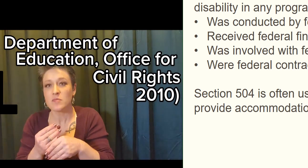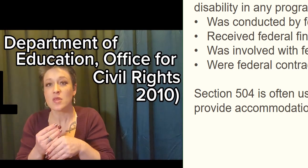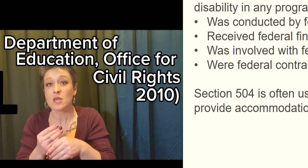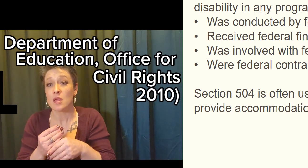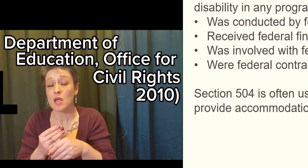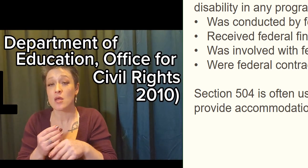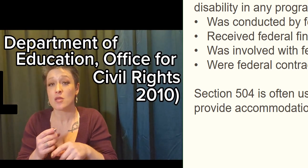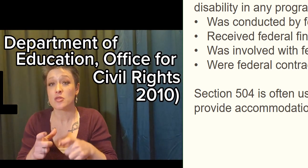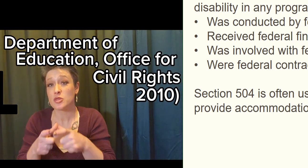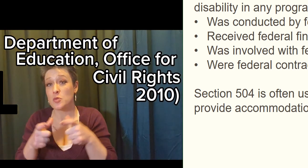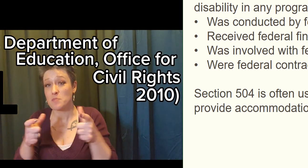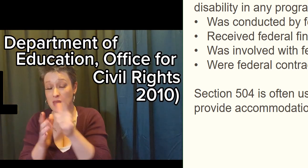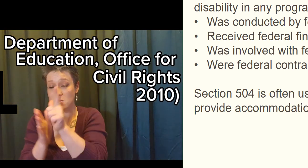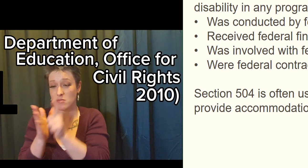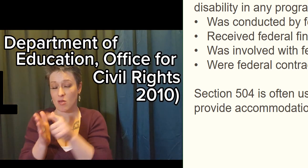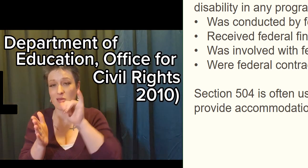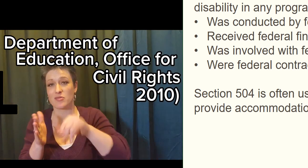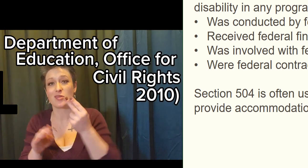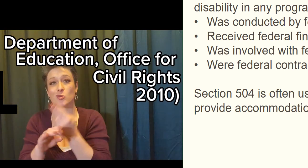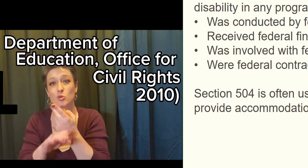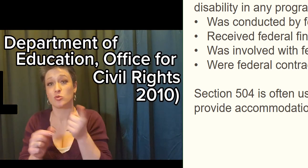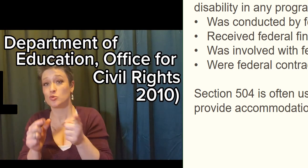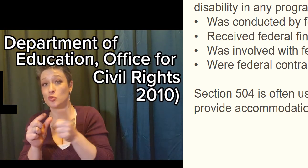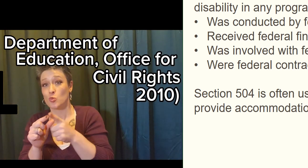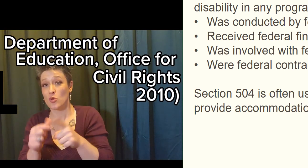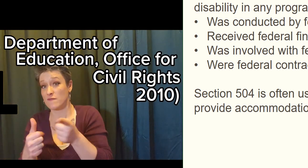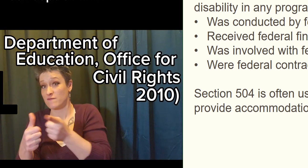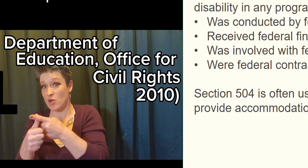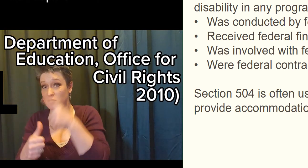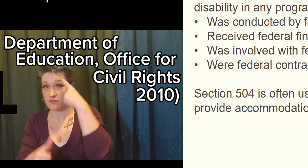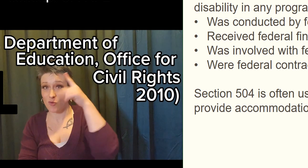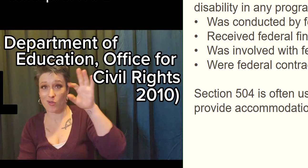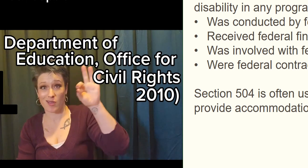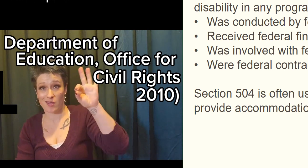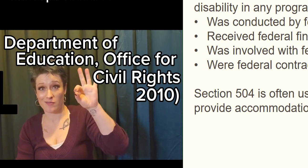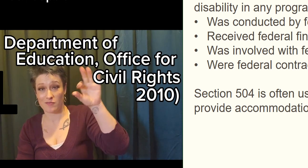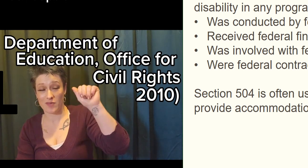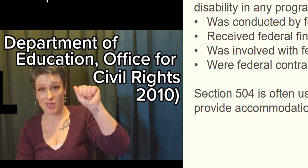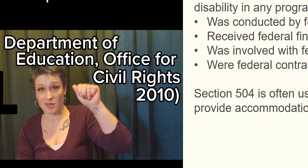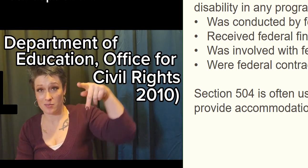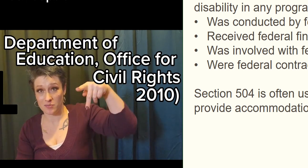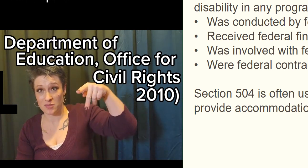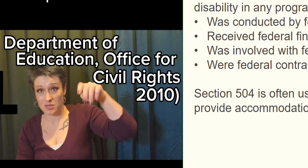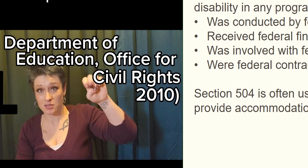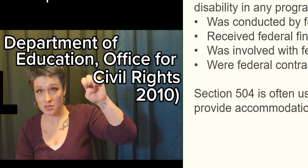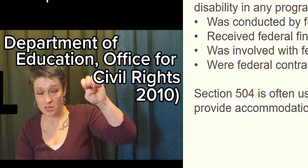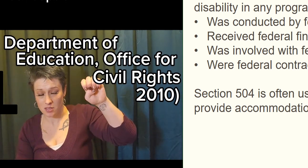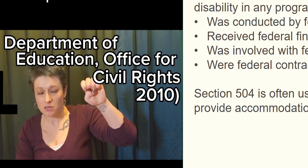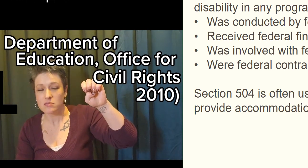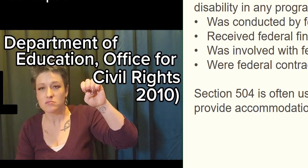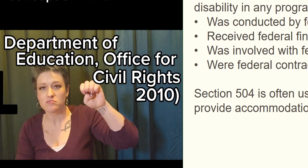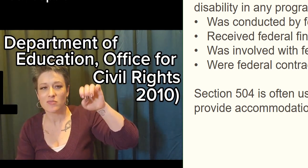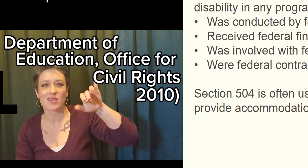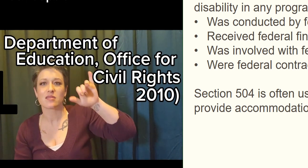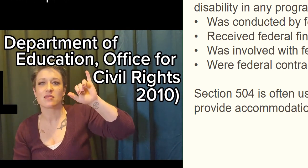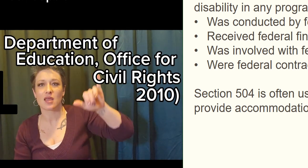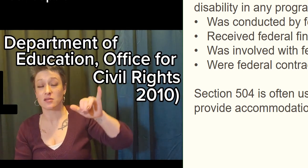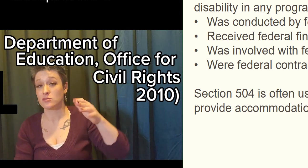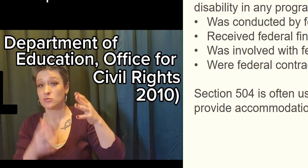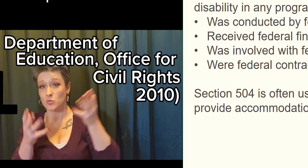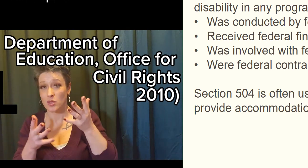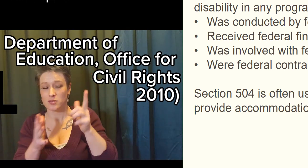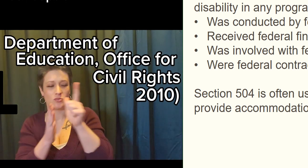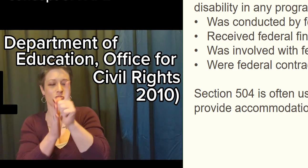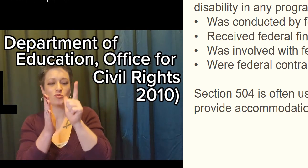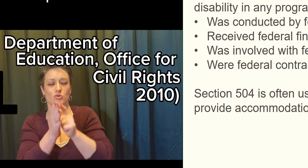So I need to add one little comment here about the first law that introduced the idea and the concept